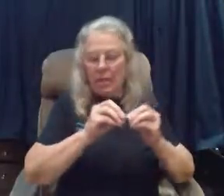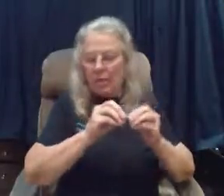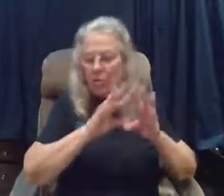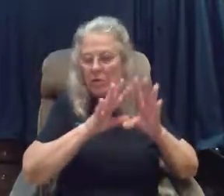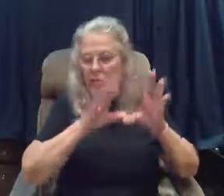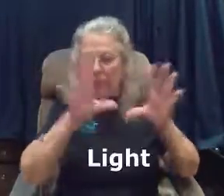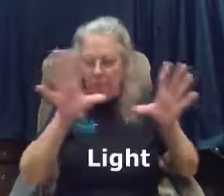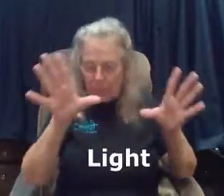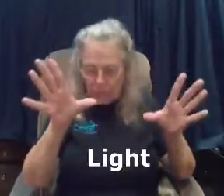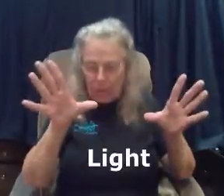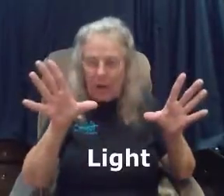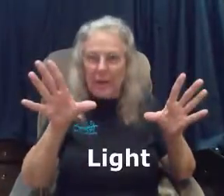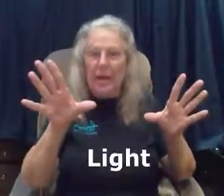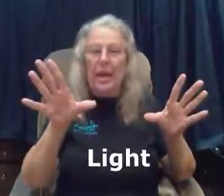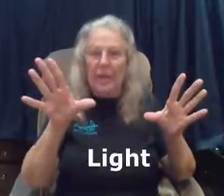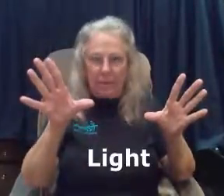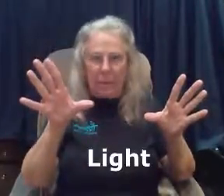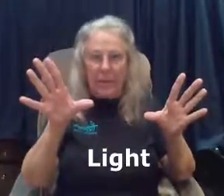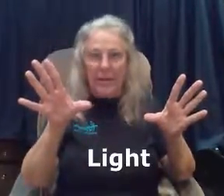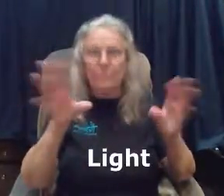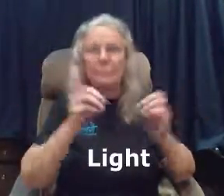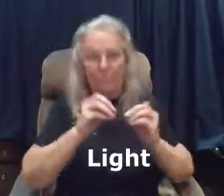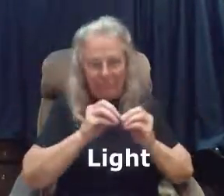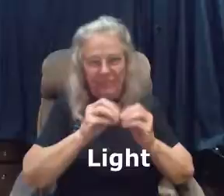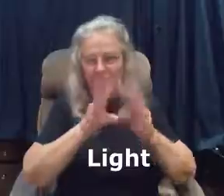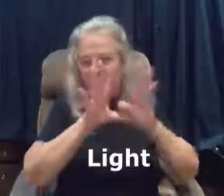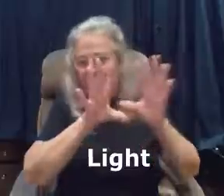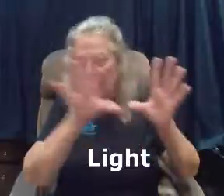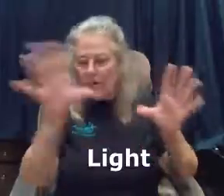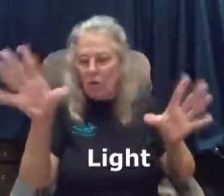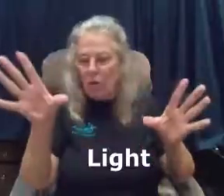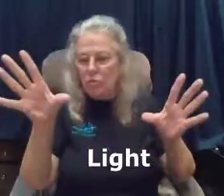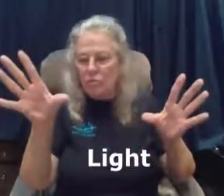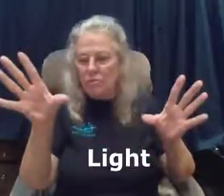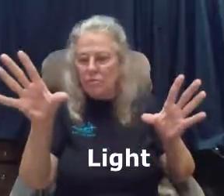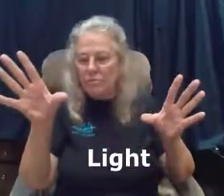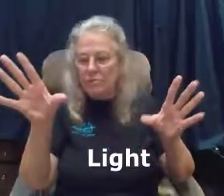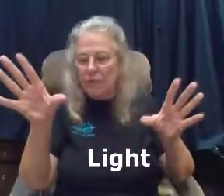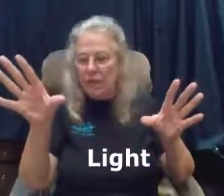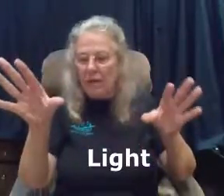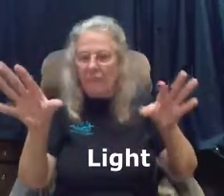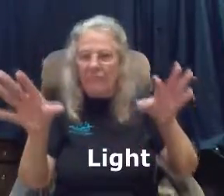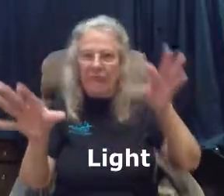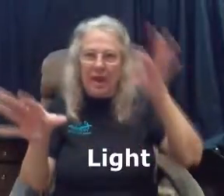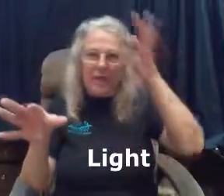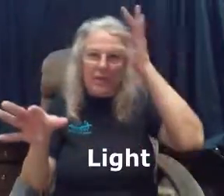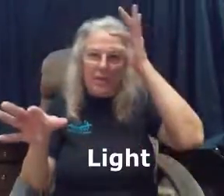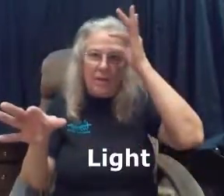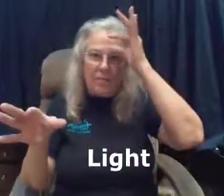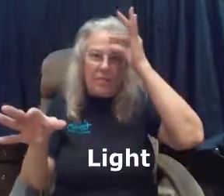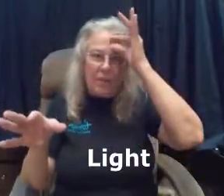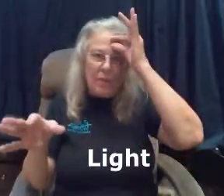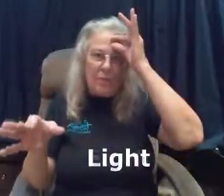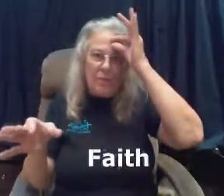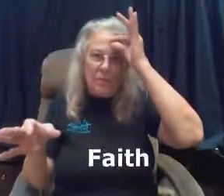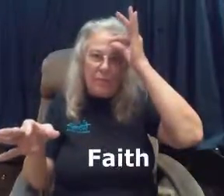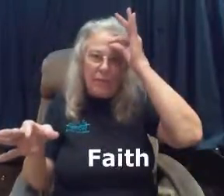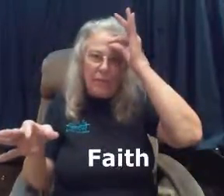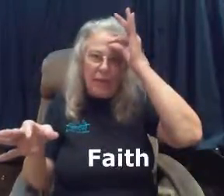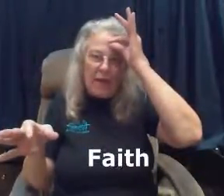of course, brightly and light, very close. Faith, from the